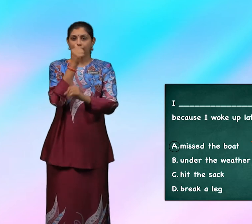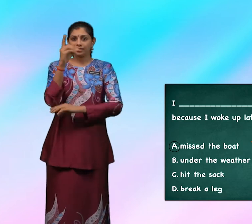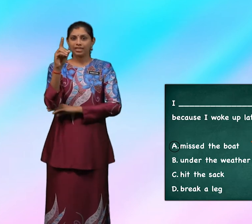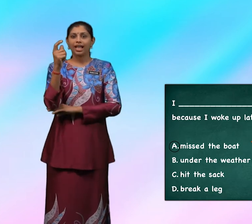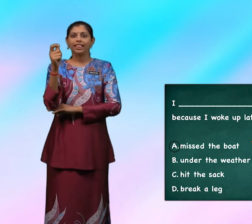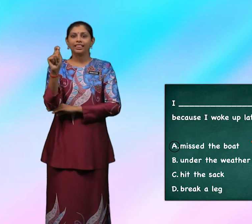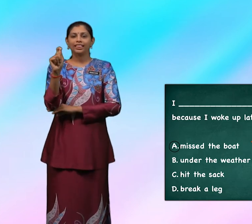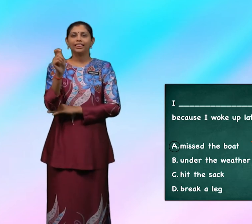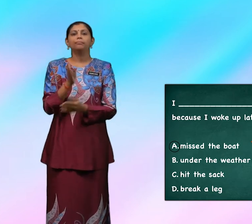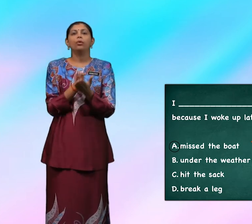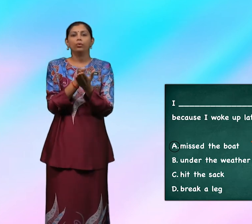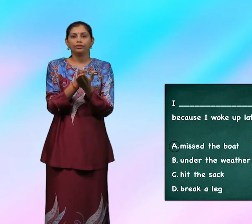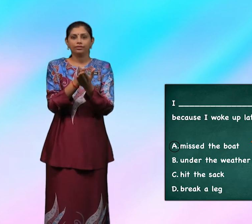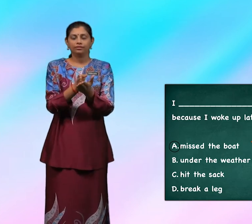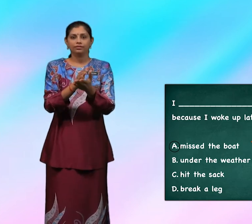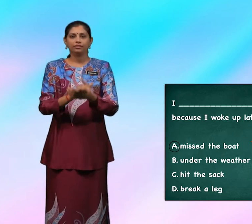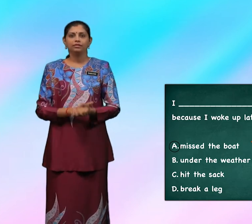Missed the boat.